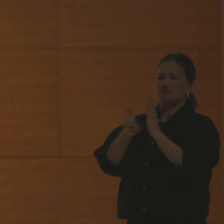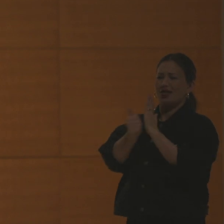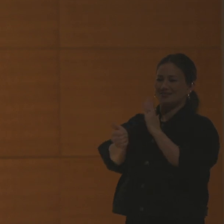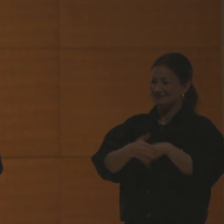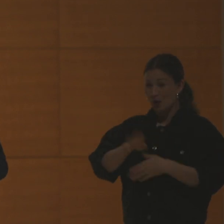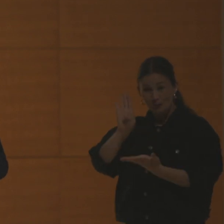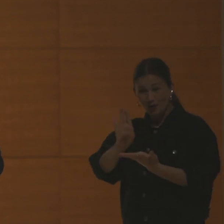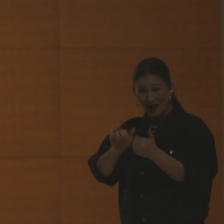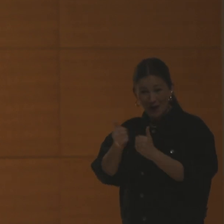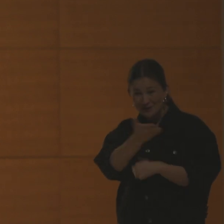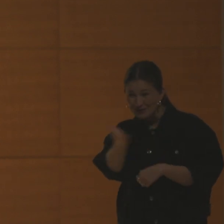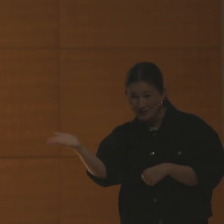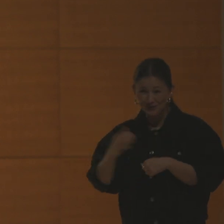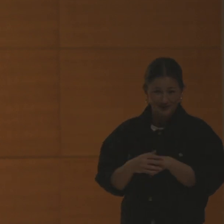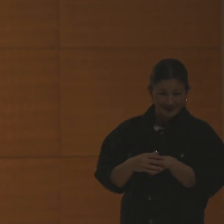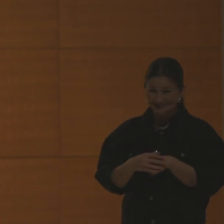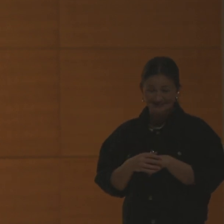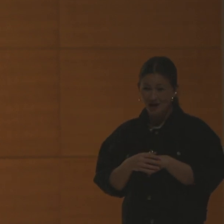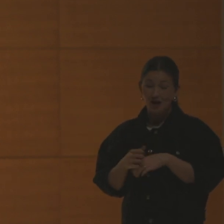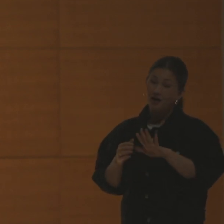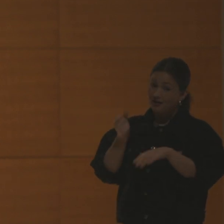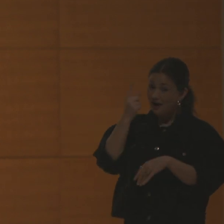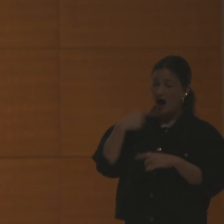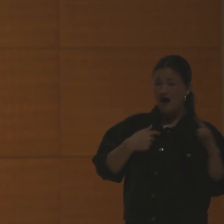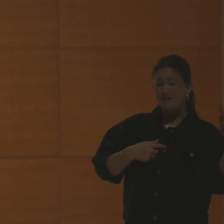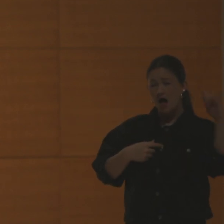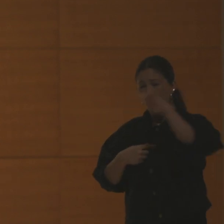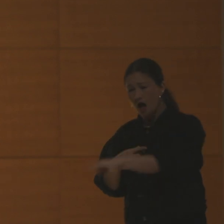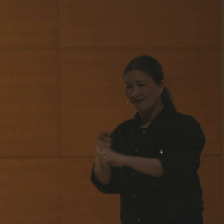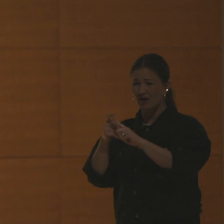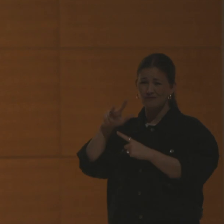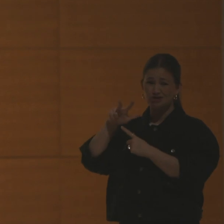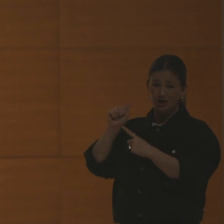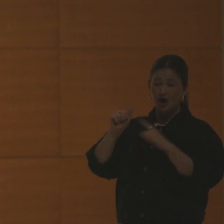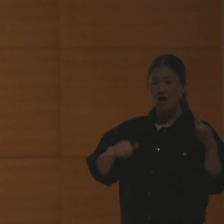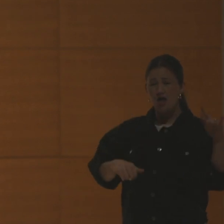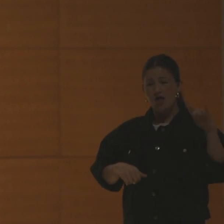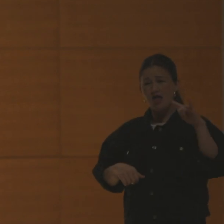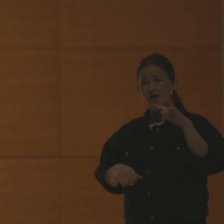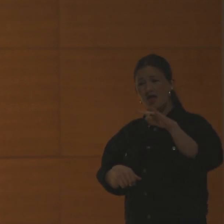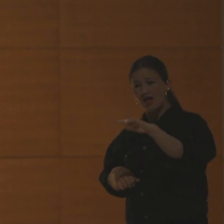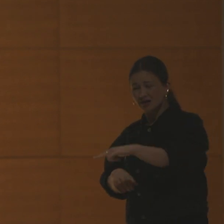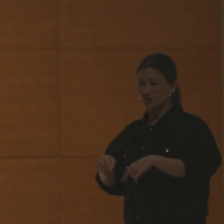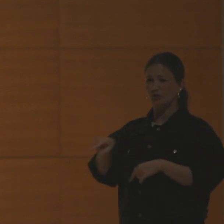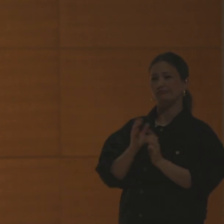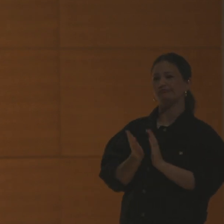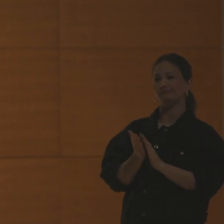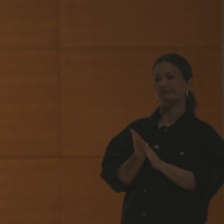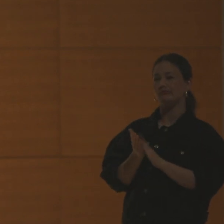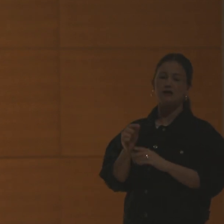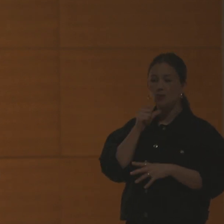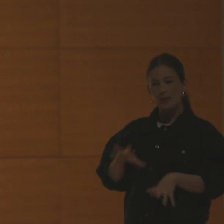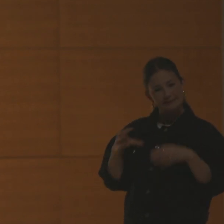People, I did not come here all the way on coach from Virginia for that tepid response. To quote the late, great Bernie Mac, I'm